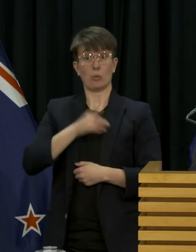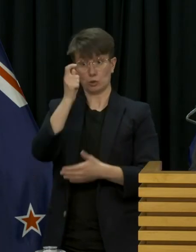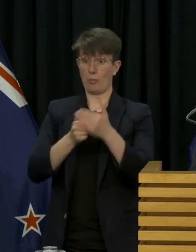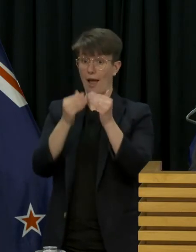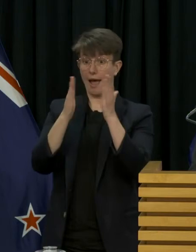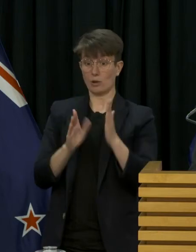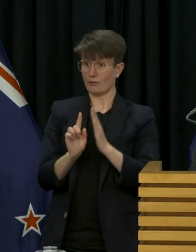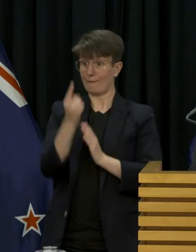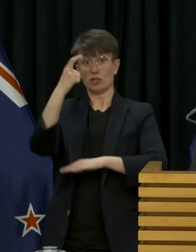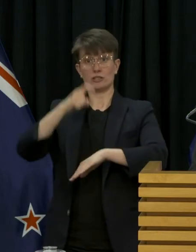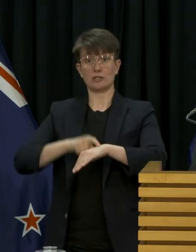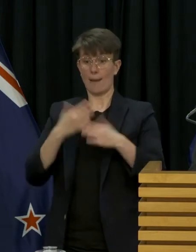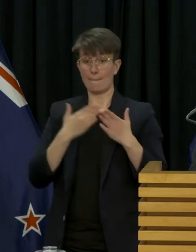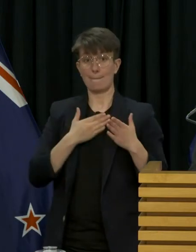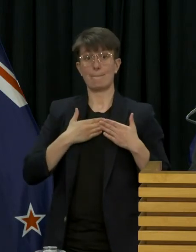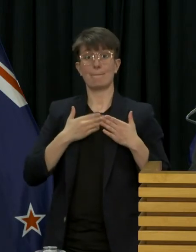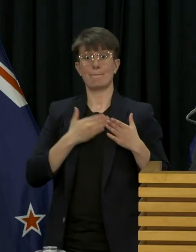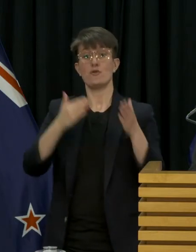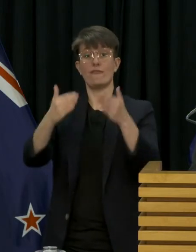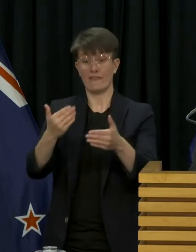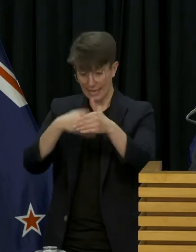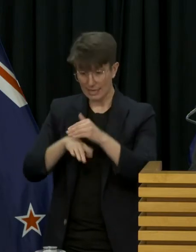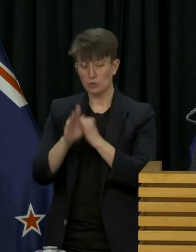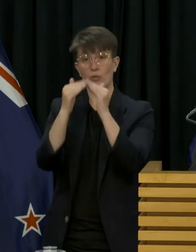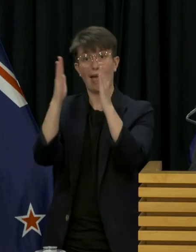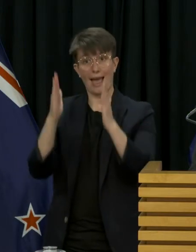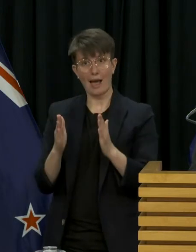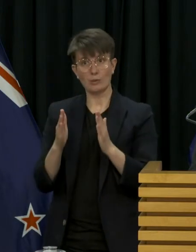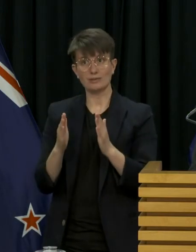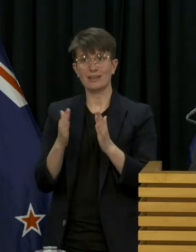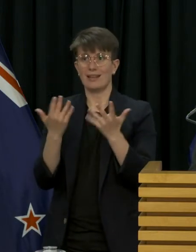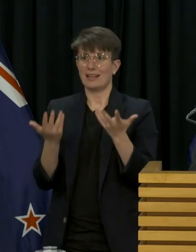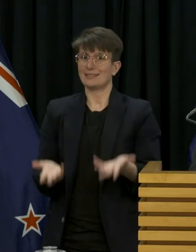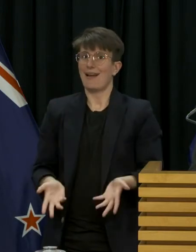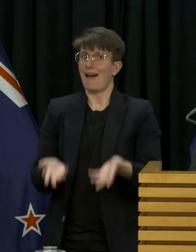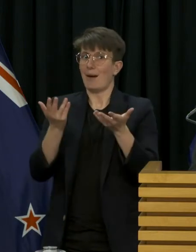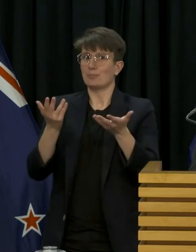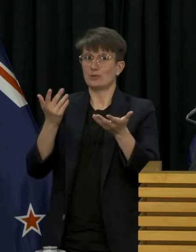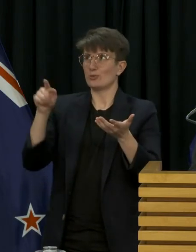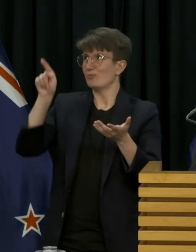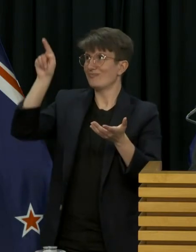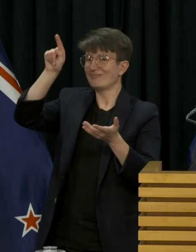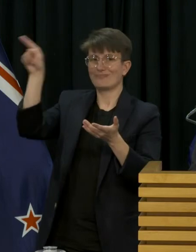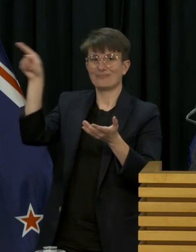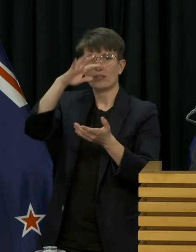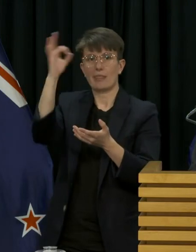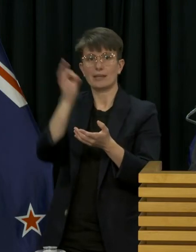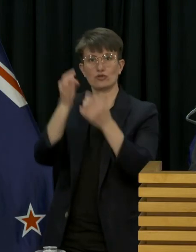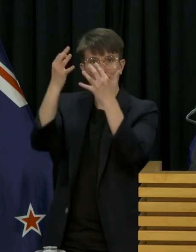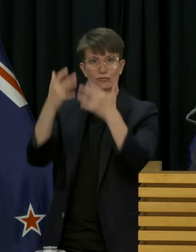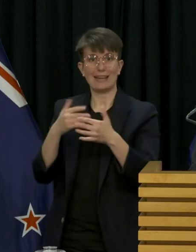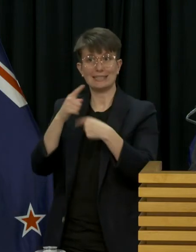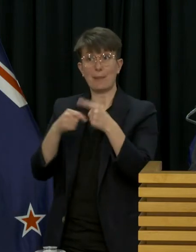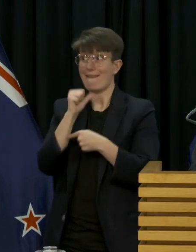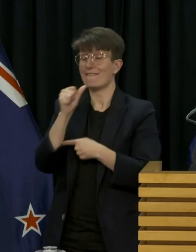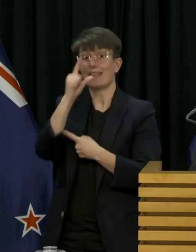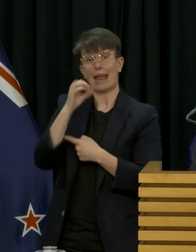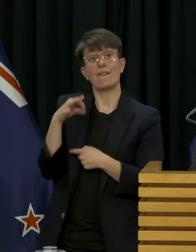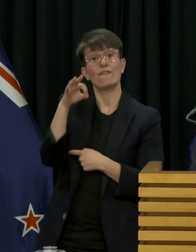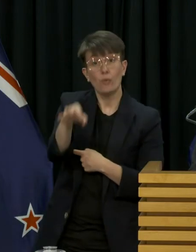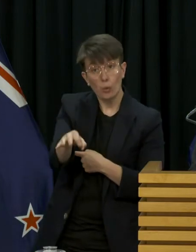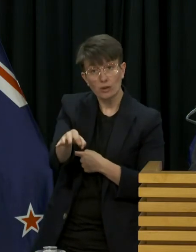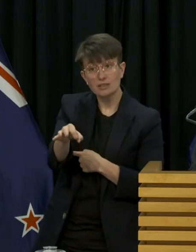changes. Whether or not they can then enter into the market is a different question, because actually some of those deposit limitations, of